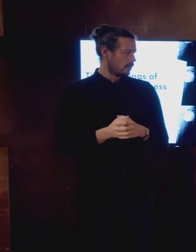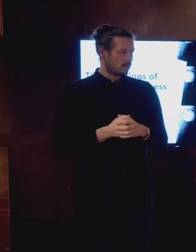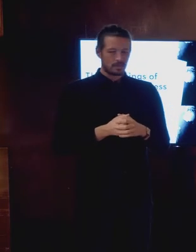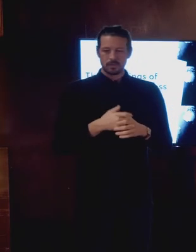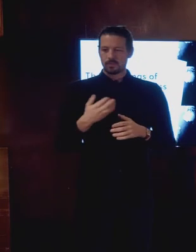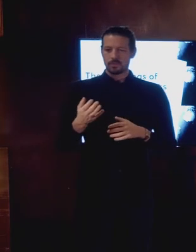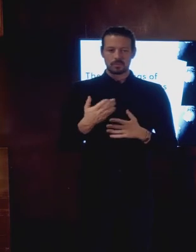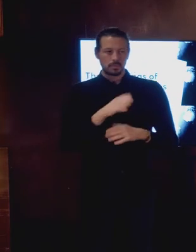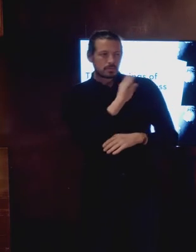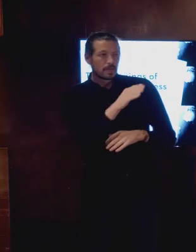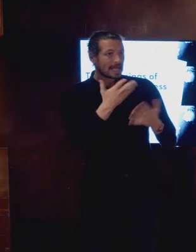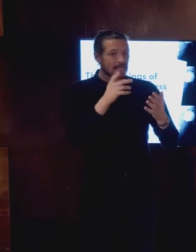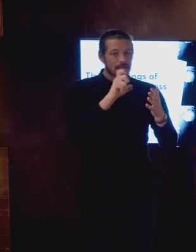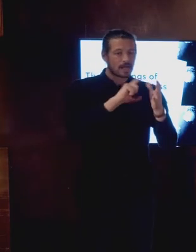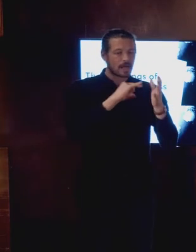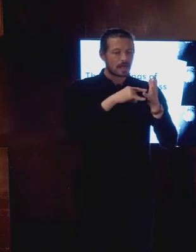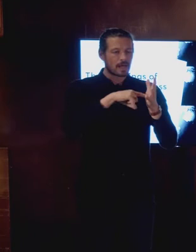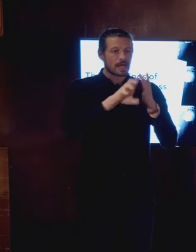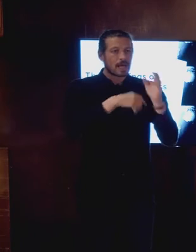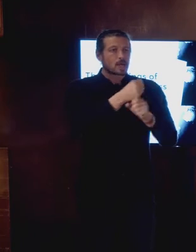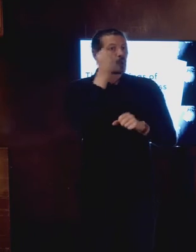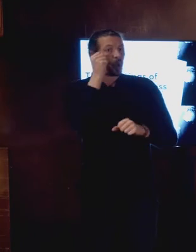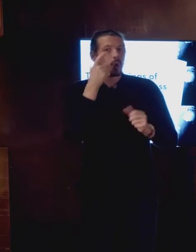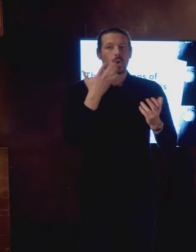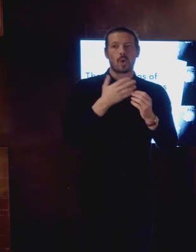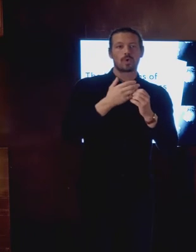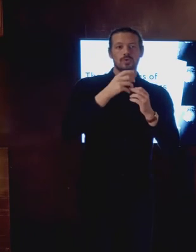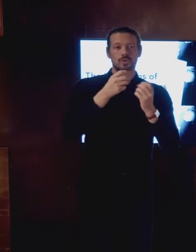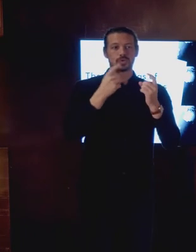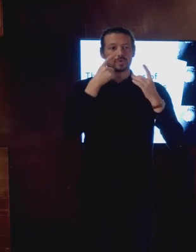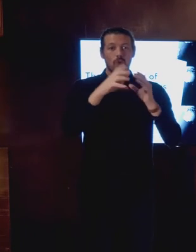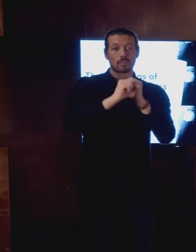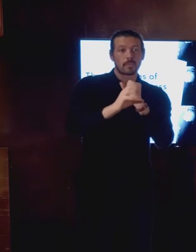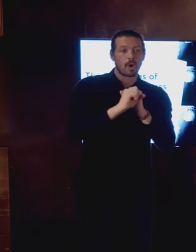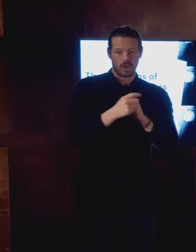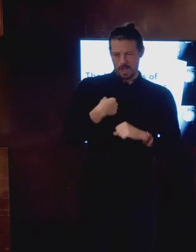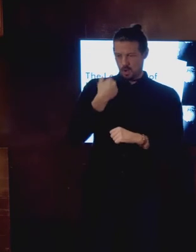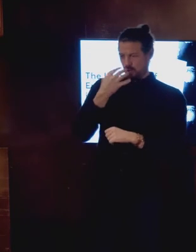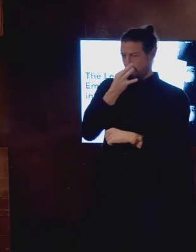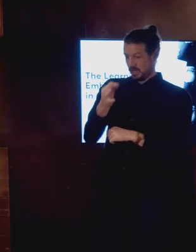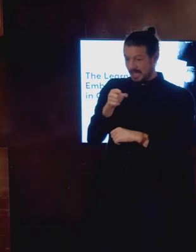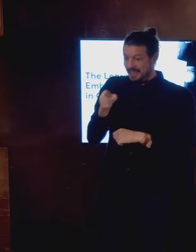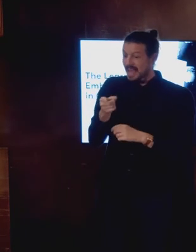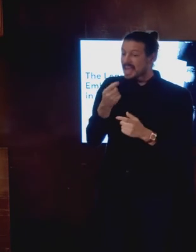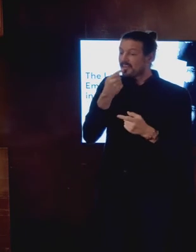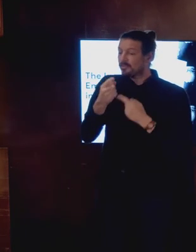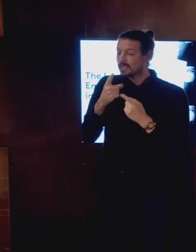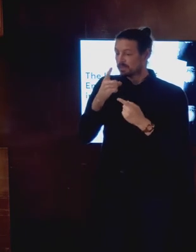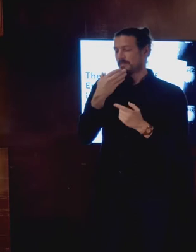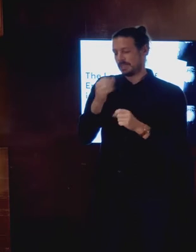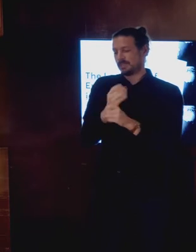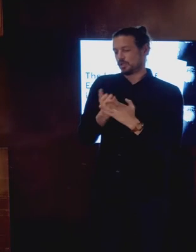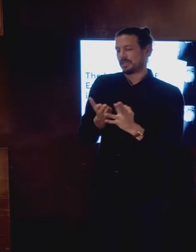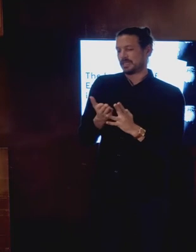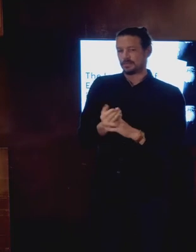ask for castings or, promote a show. And one of the things that I always request is, can you make this information accessible? There's no point in